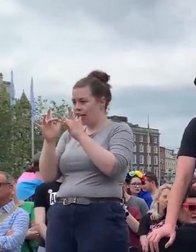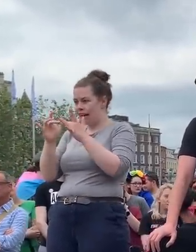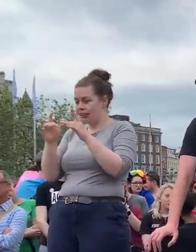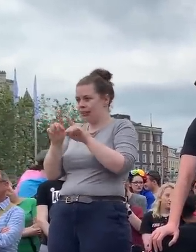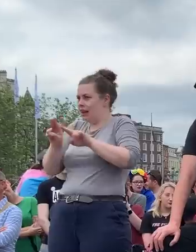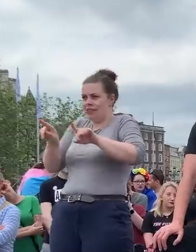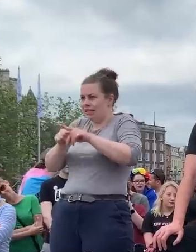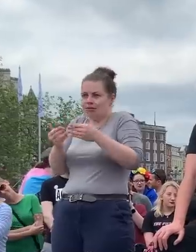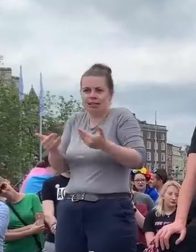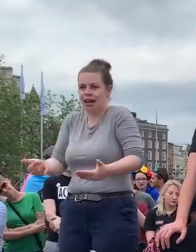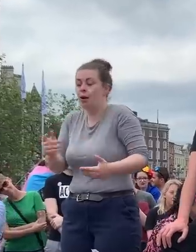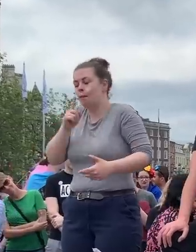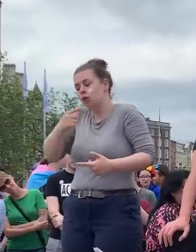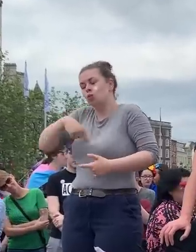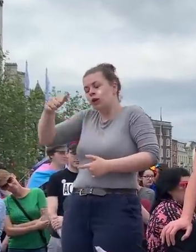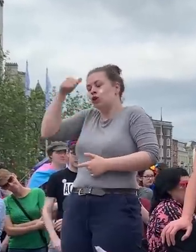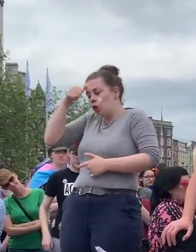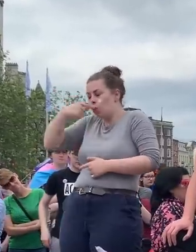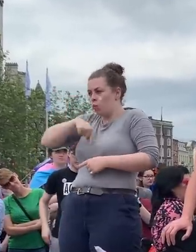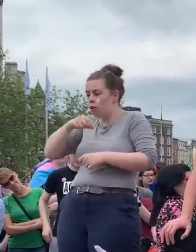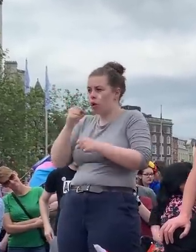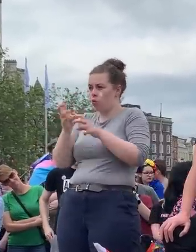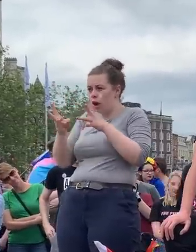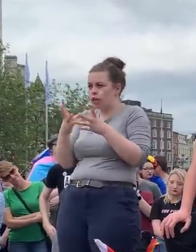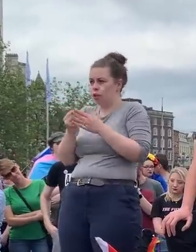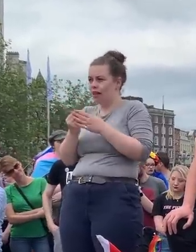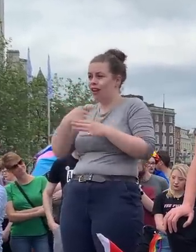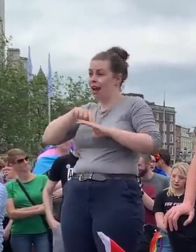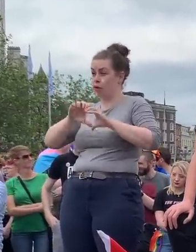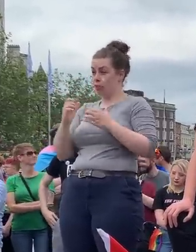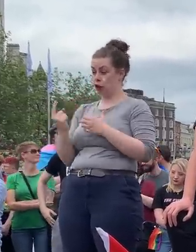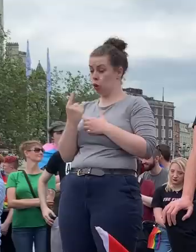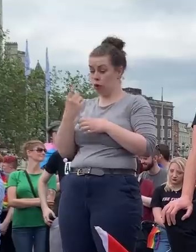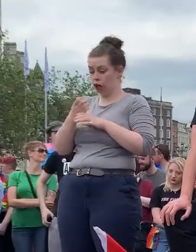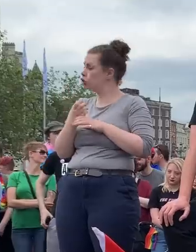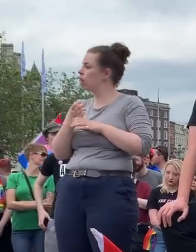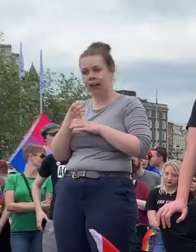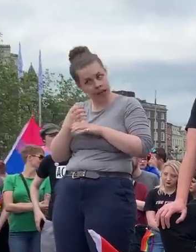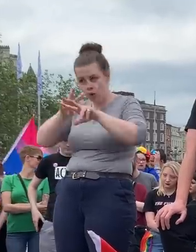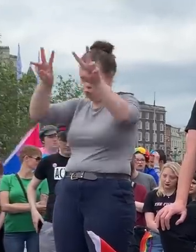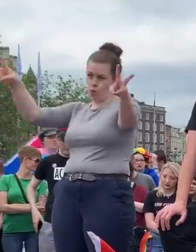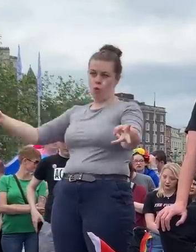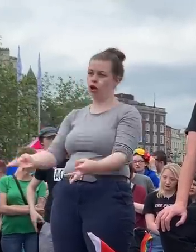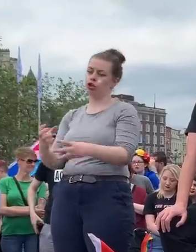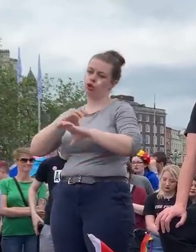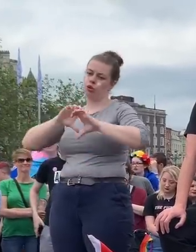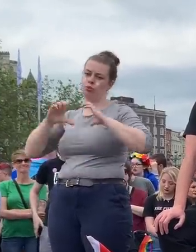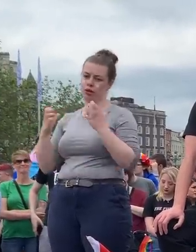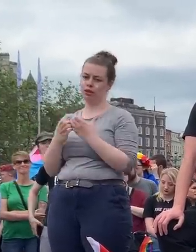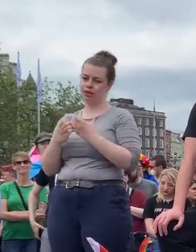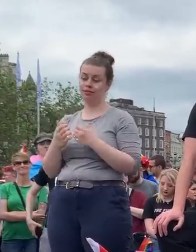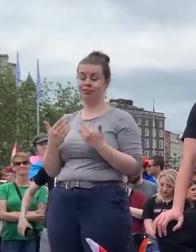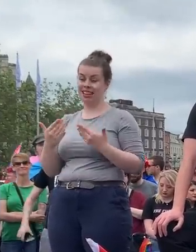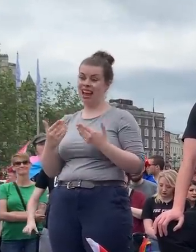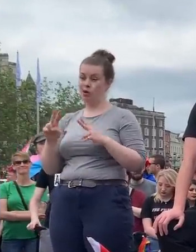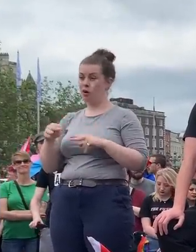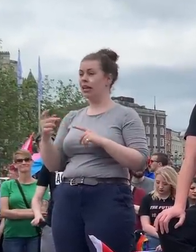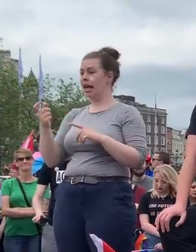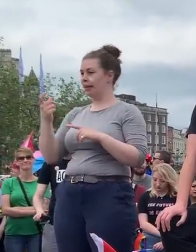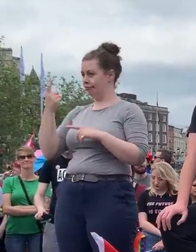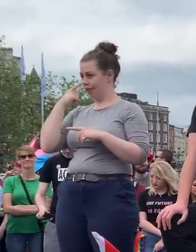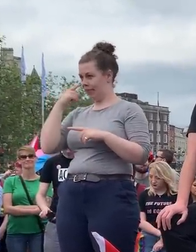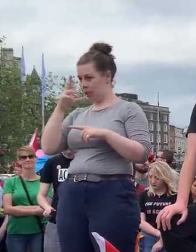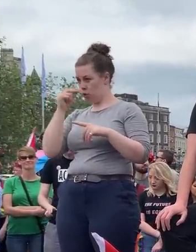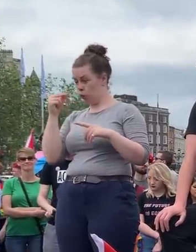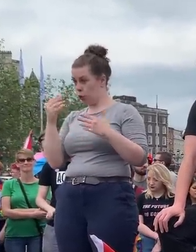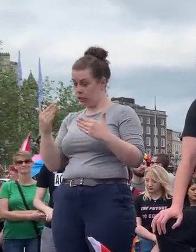community and that our community transcends borders. Now, we have much easier access to that news. We see it